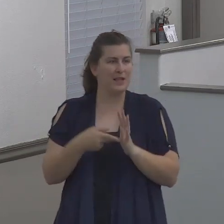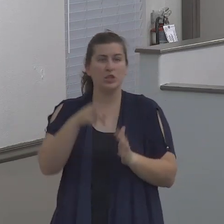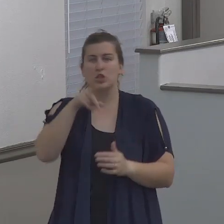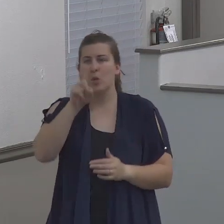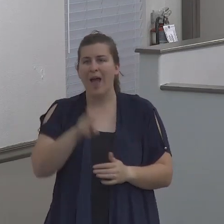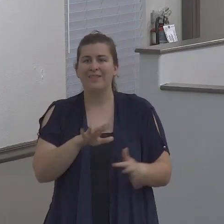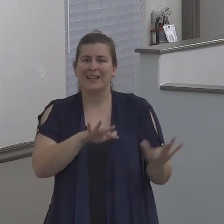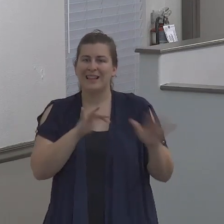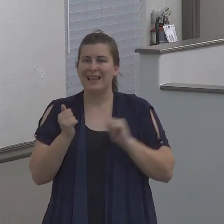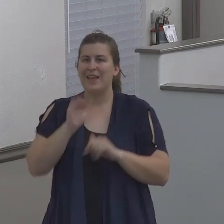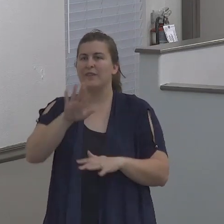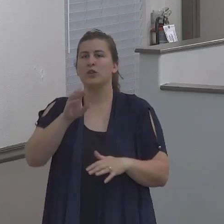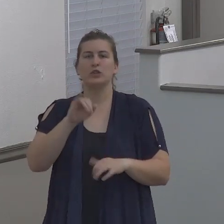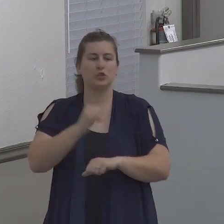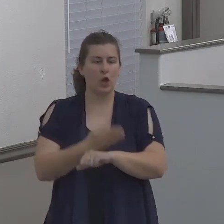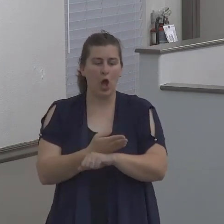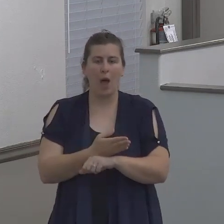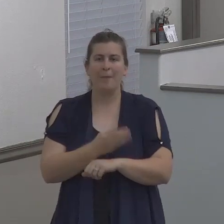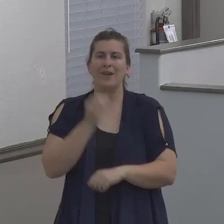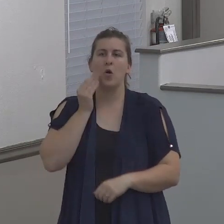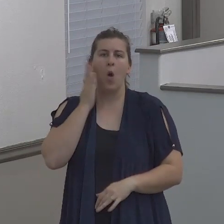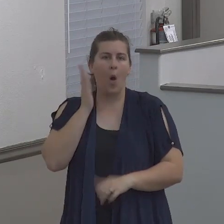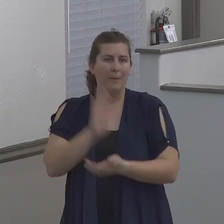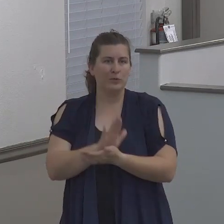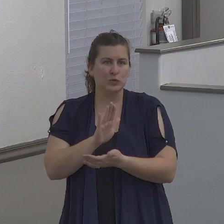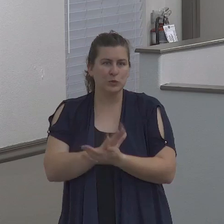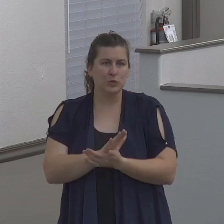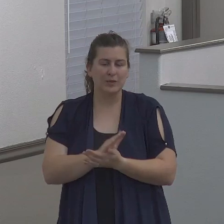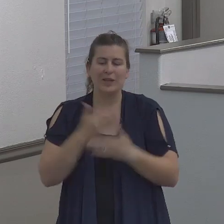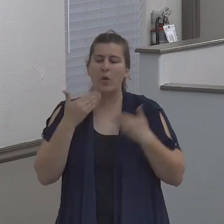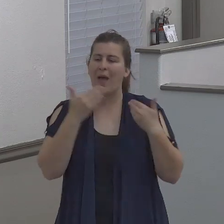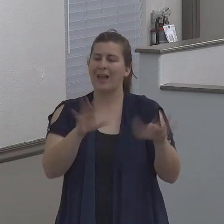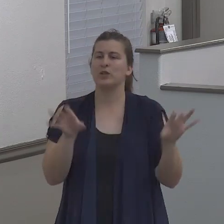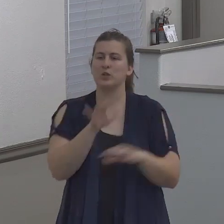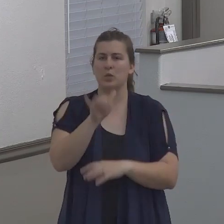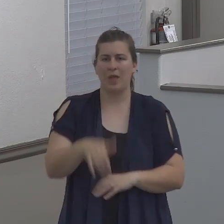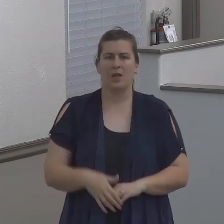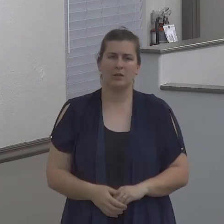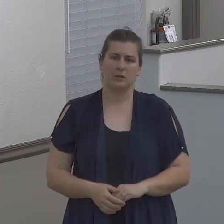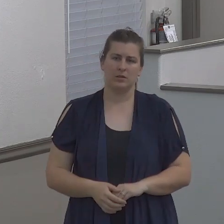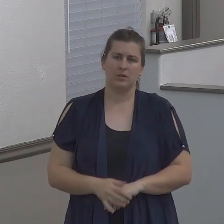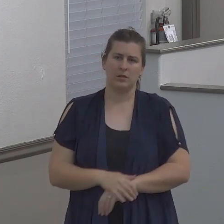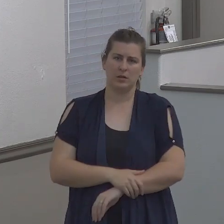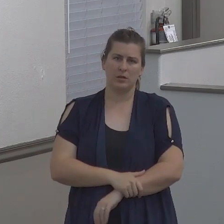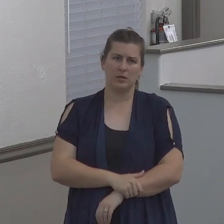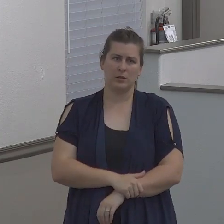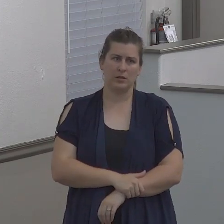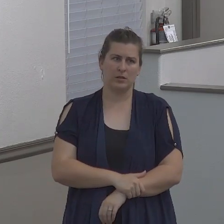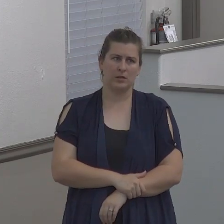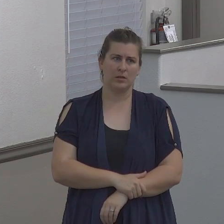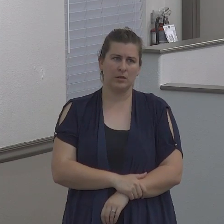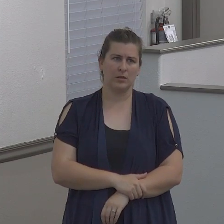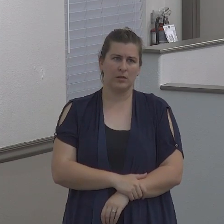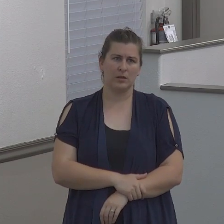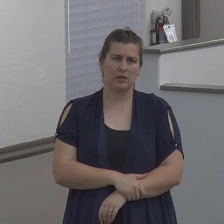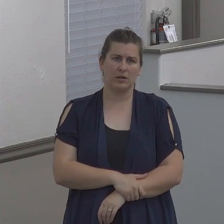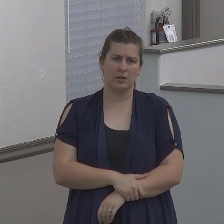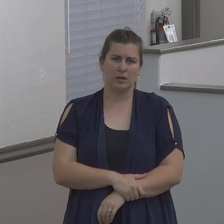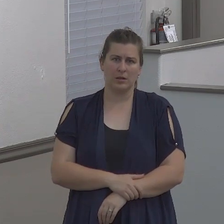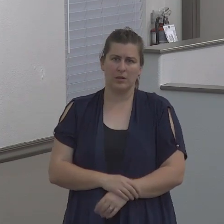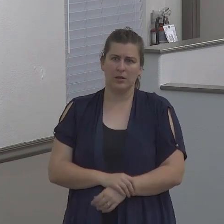Man, if that means that you gotta leave your job and homeschool, then leave your job and homeschool.